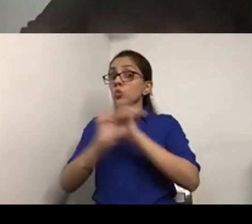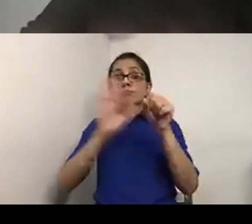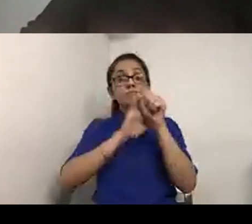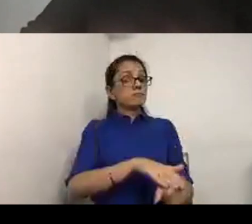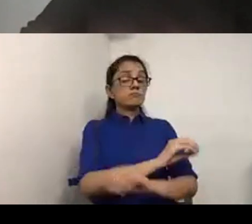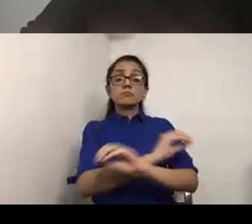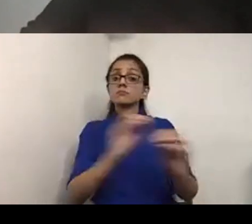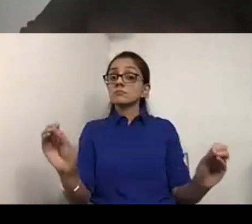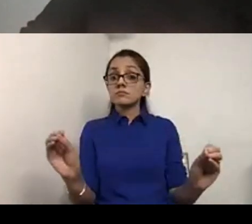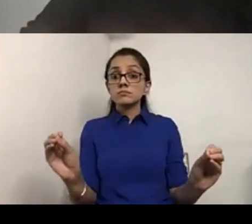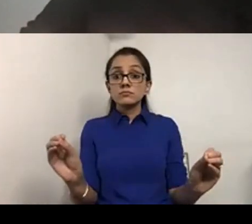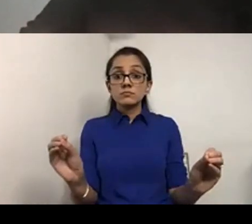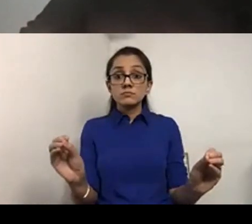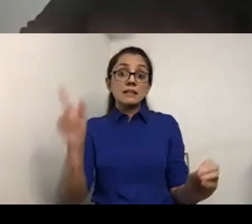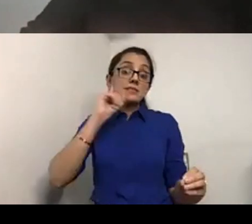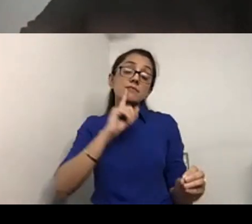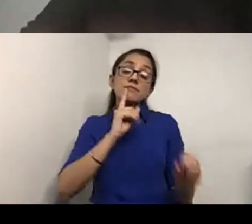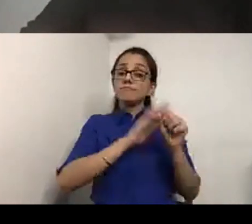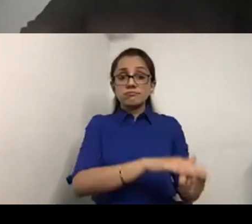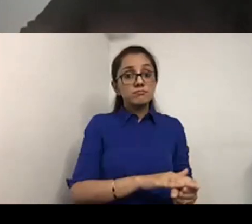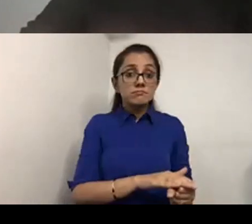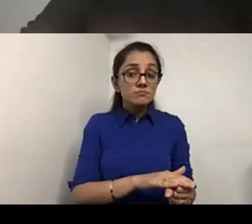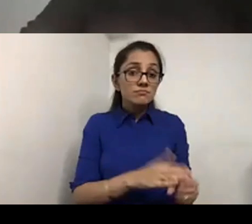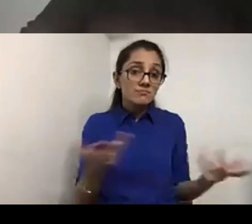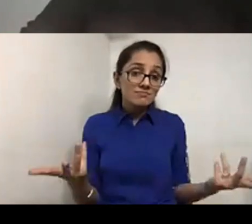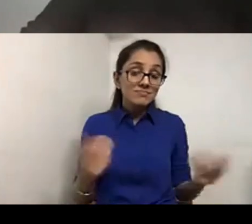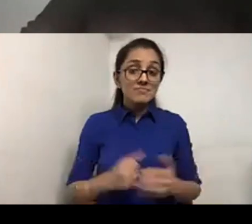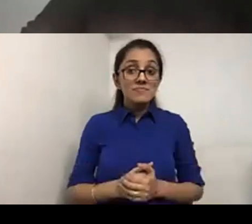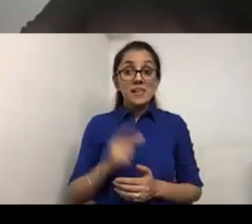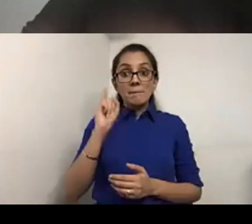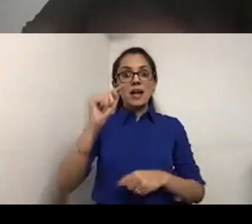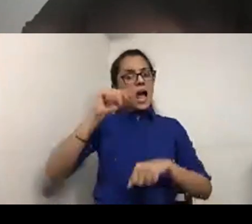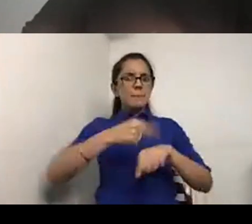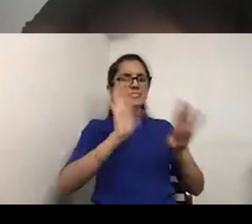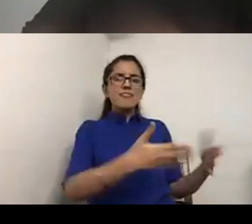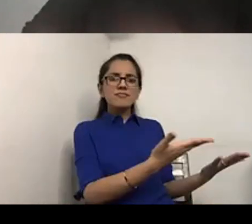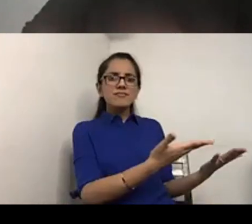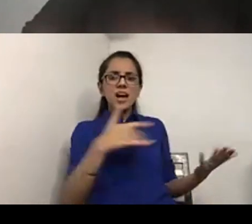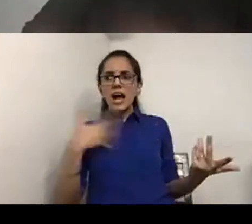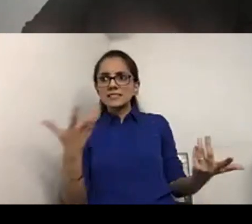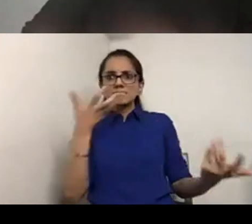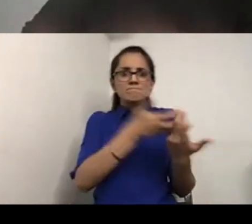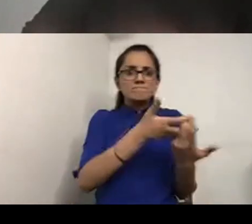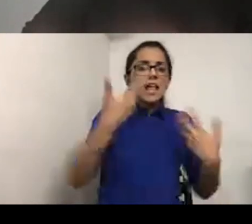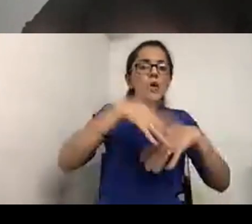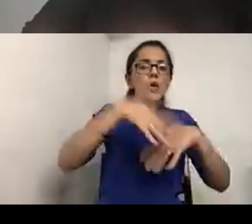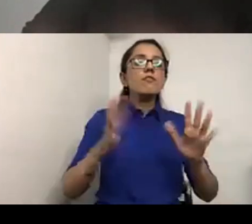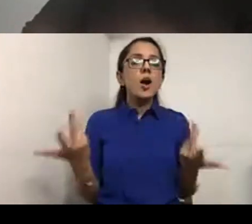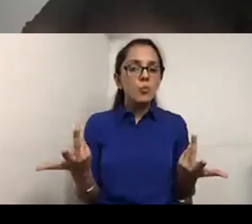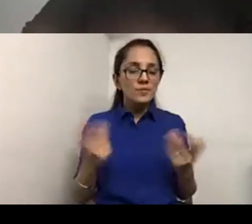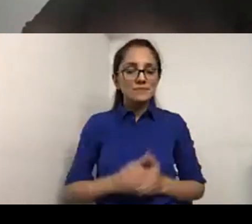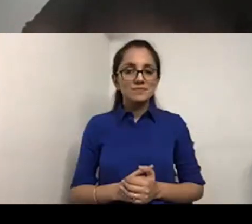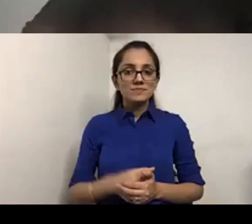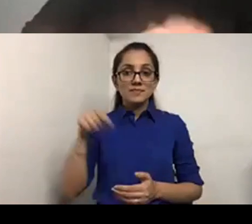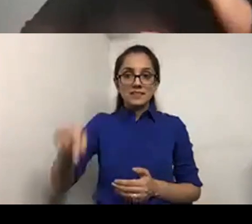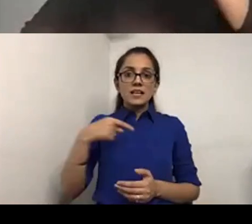discrimination for the deaf. But there is an opportunity. So how can I make it inclusive? So I think